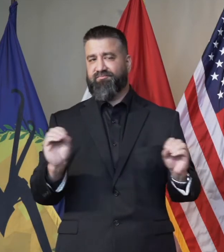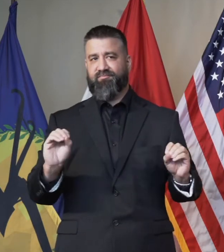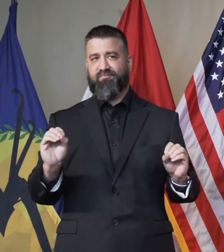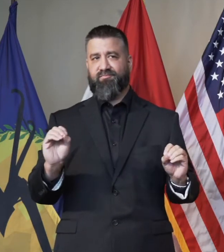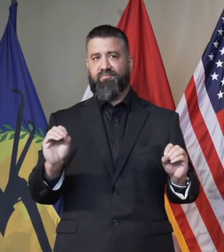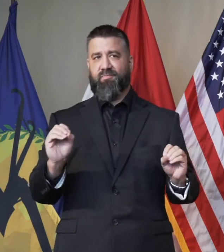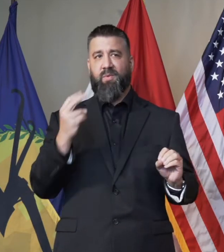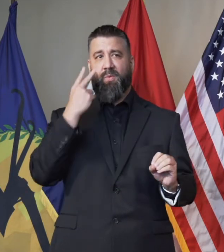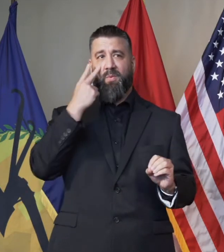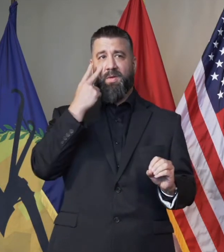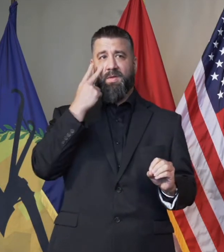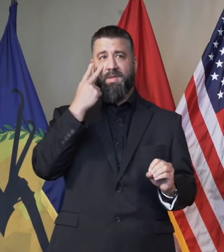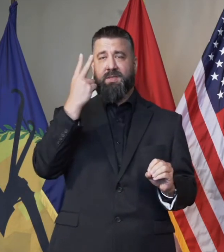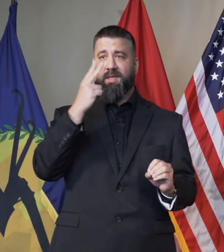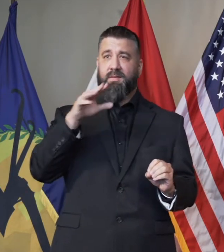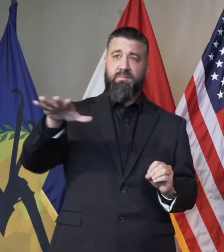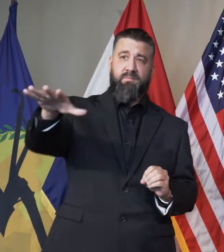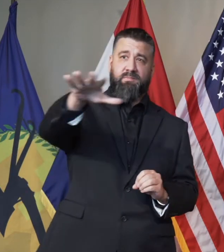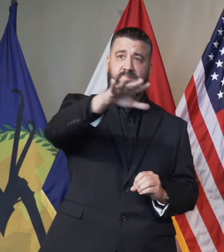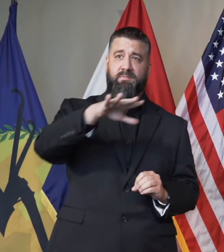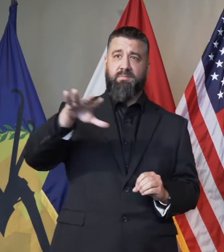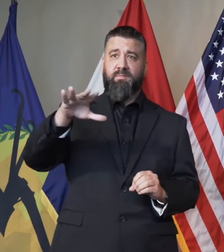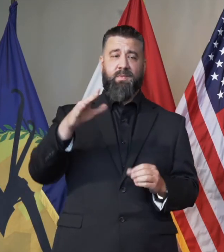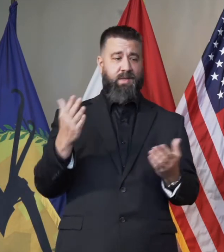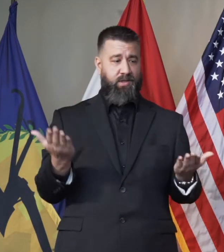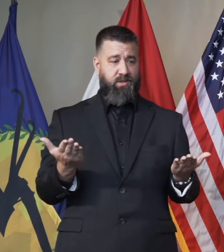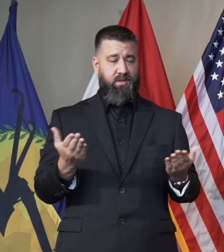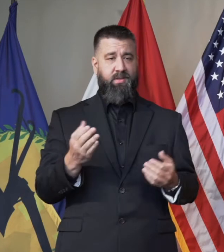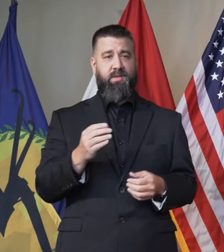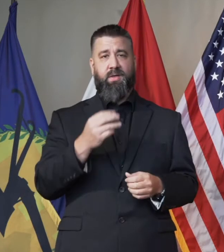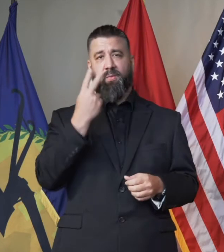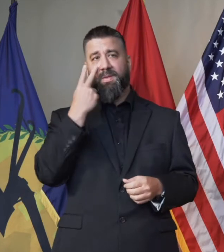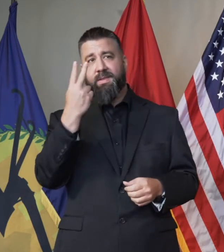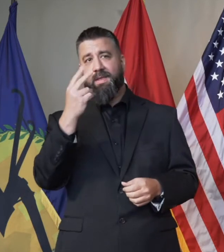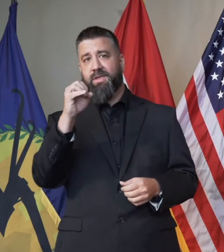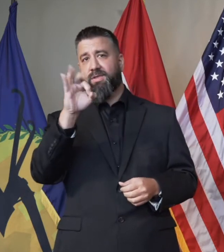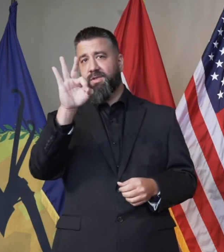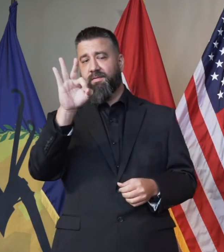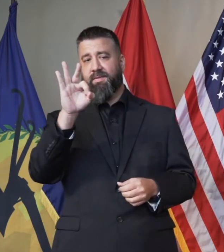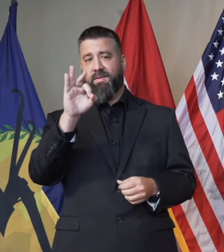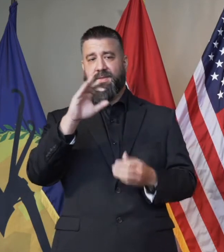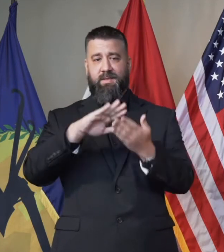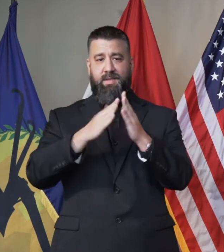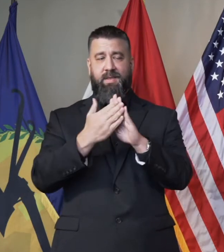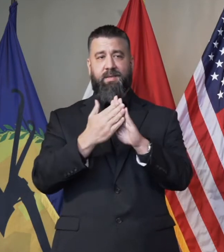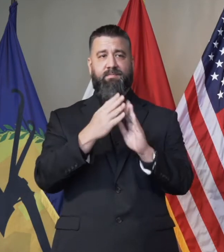community, we see that in Jefferson City, and we see that in Washington.